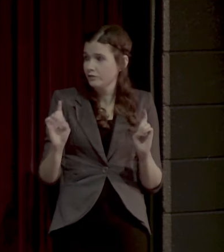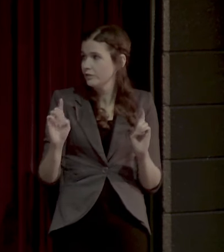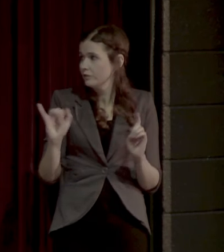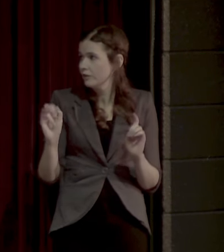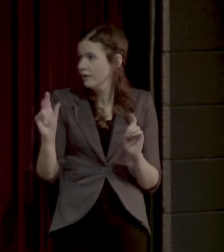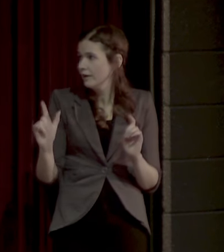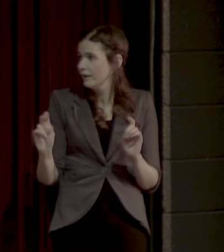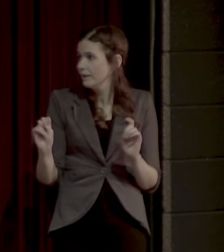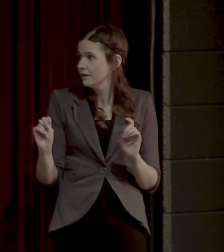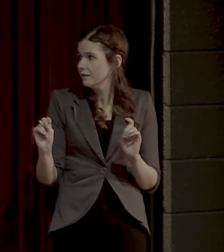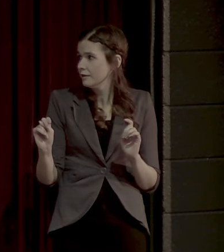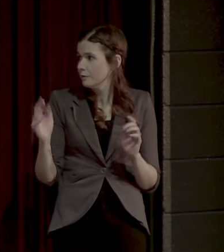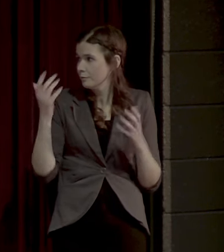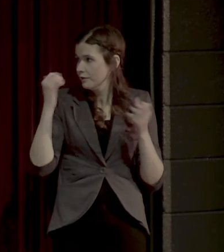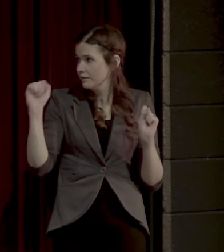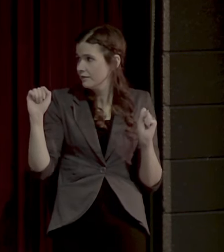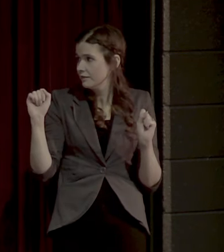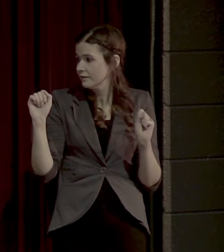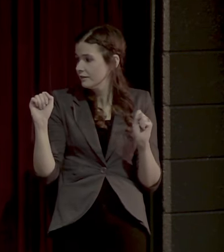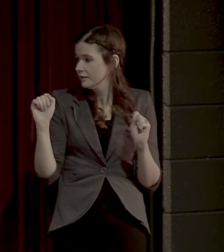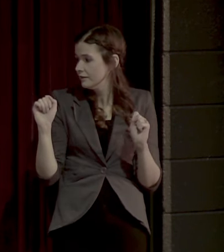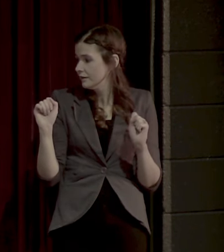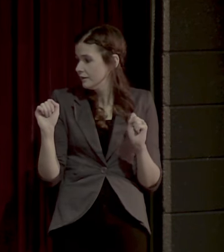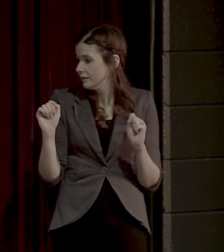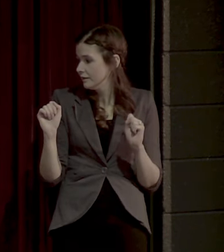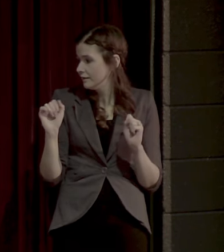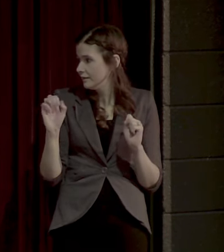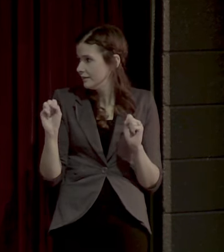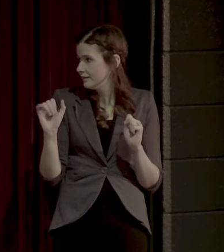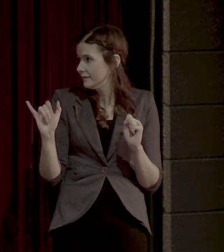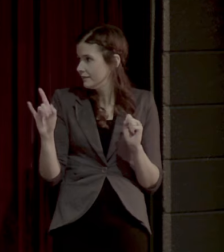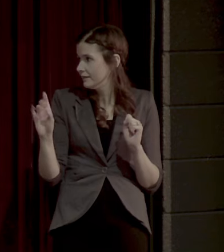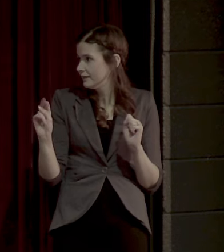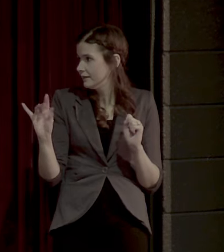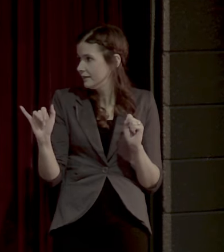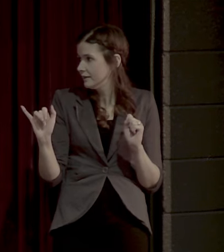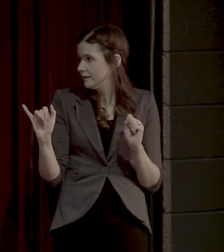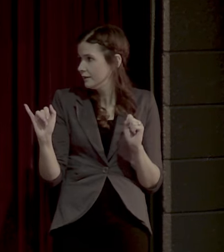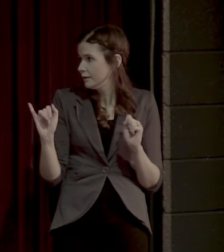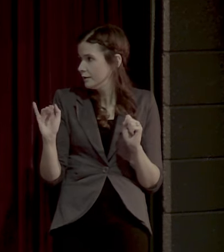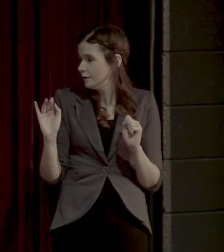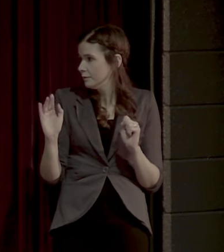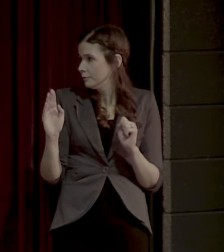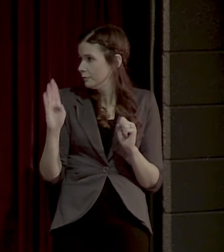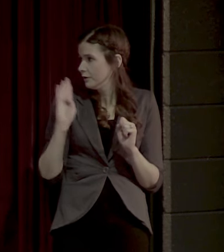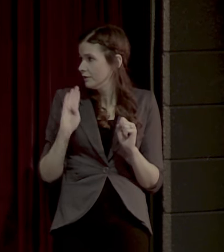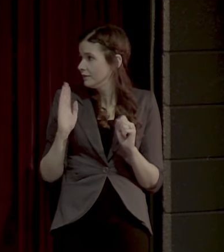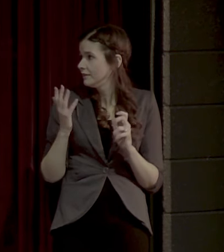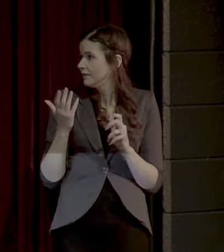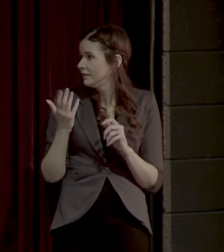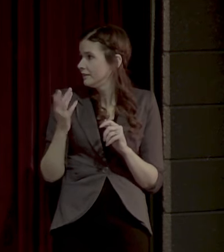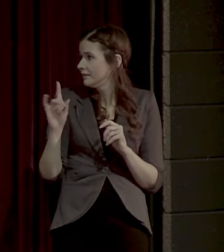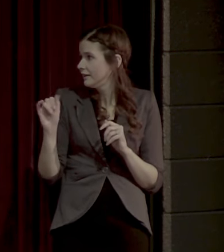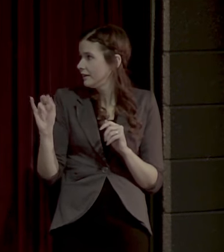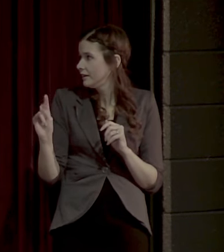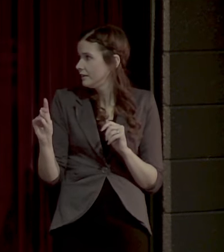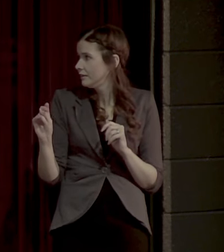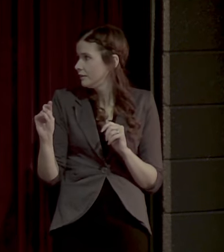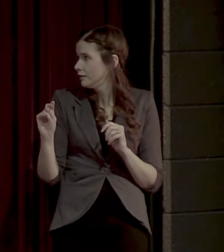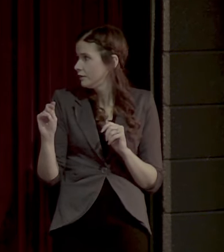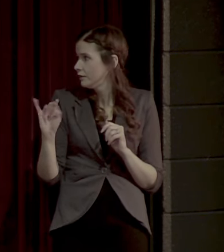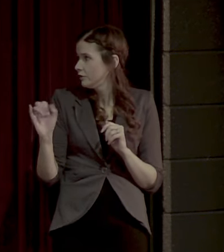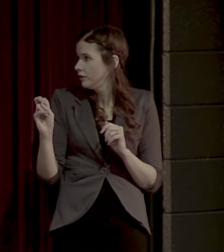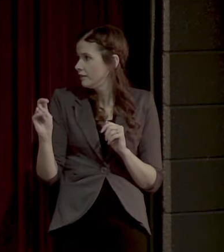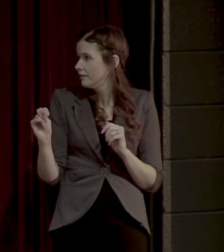Community College Foundation, Cindy Brown, assistant professor, Dan Johnson, registrar,